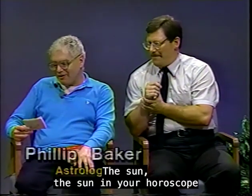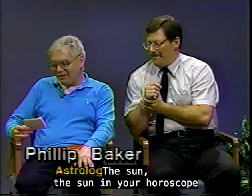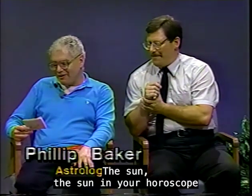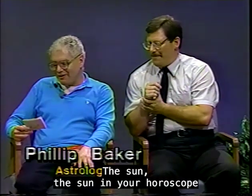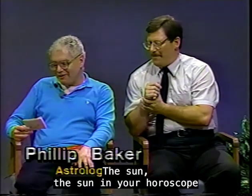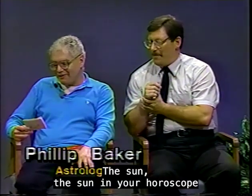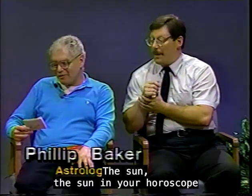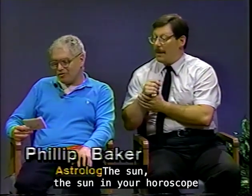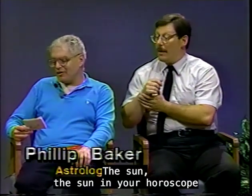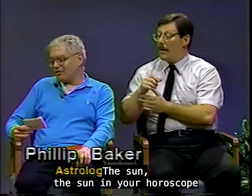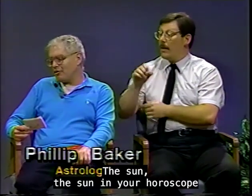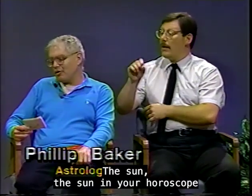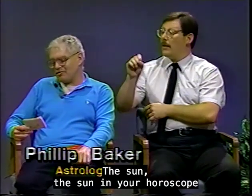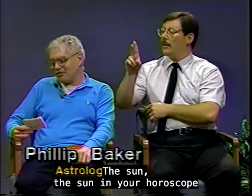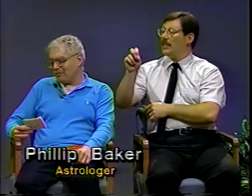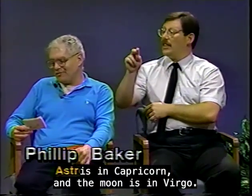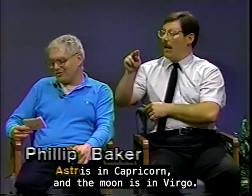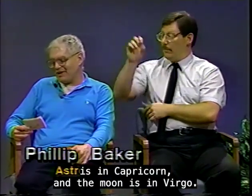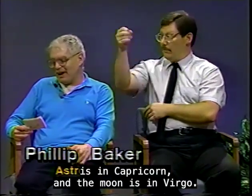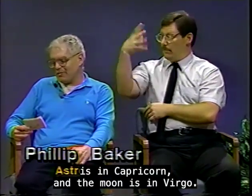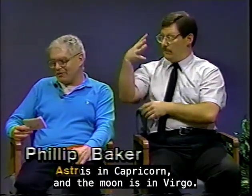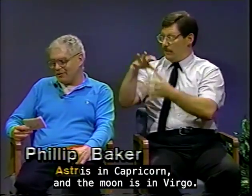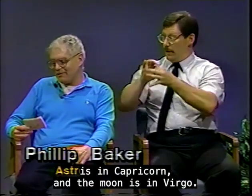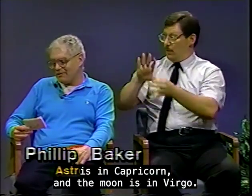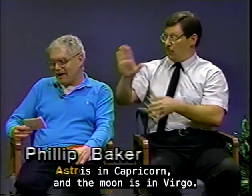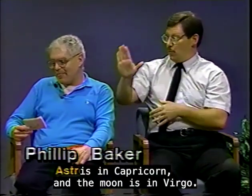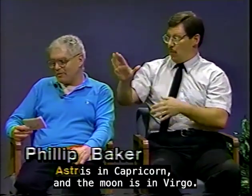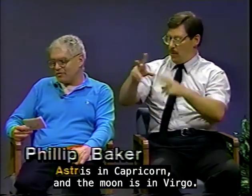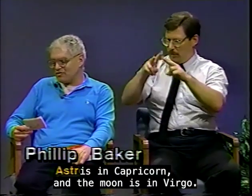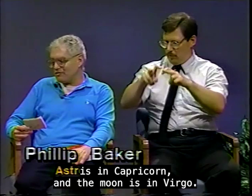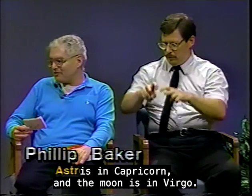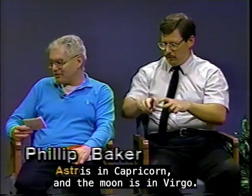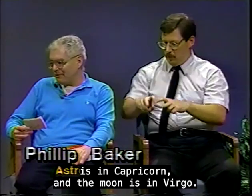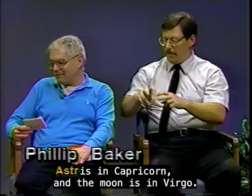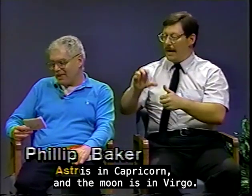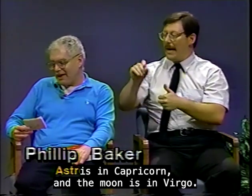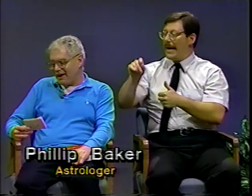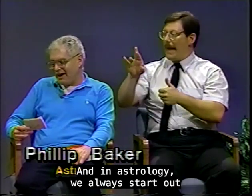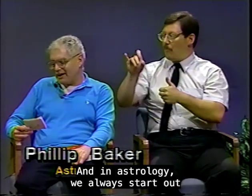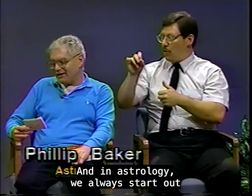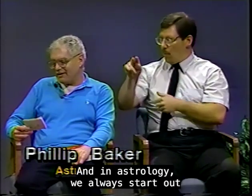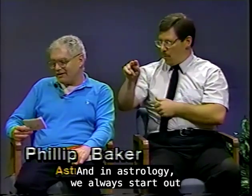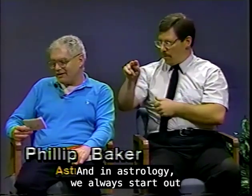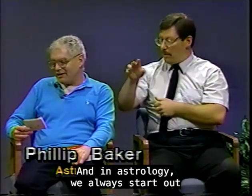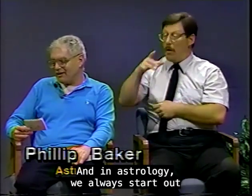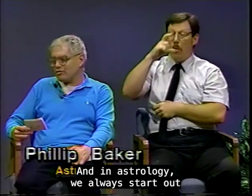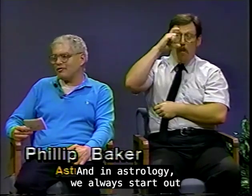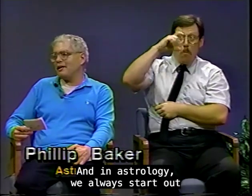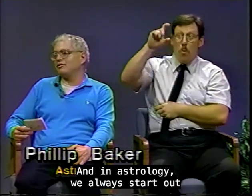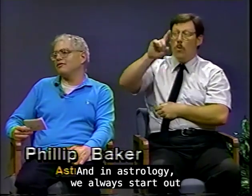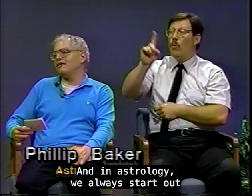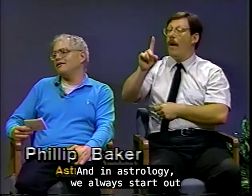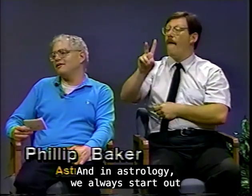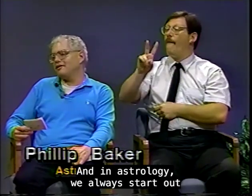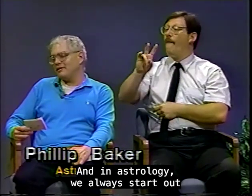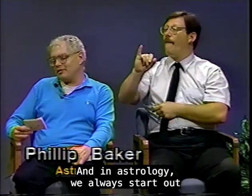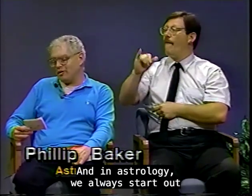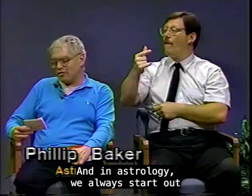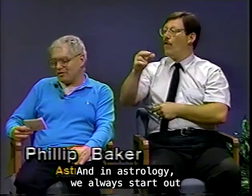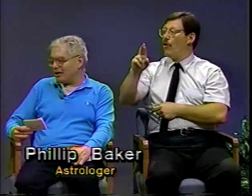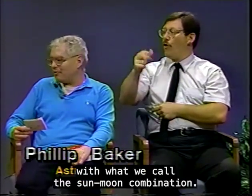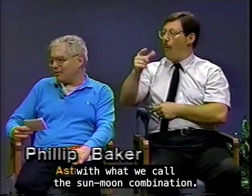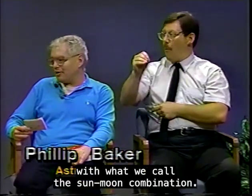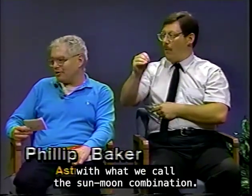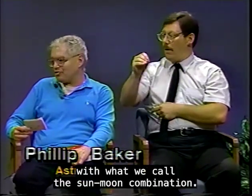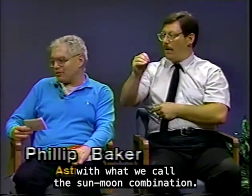The sun in your horoscope is in Capricorn, and the moon is in Virgo. And in astrology, we